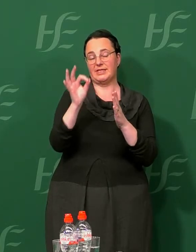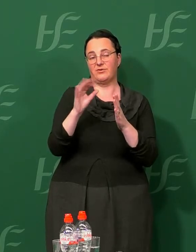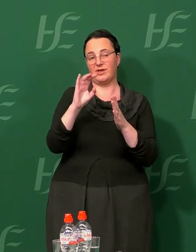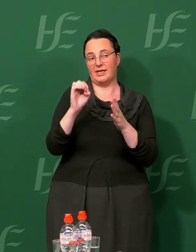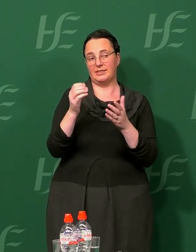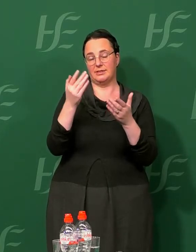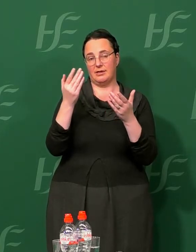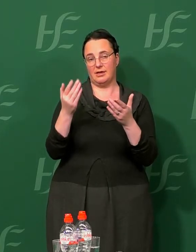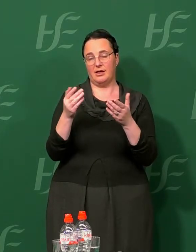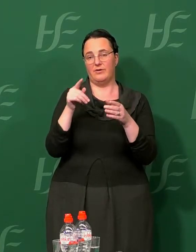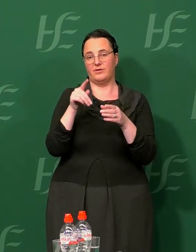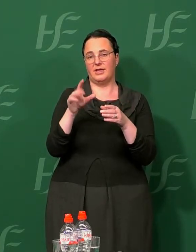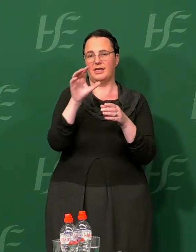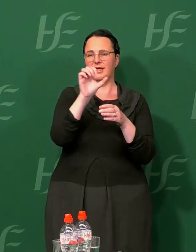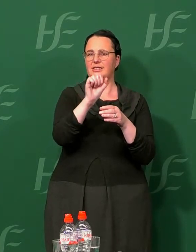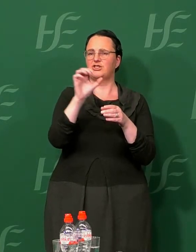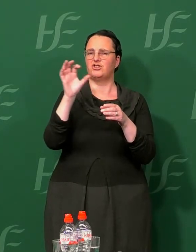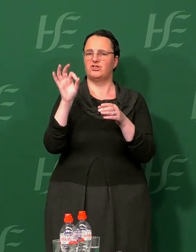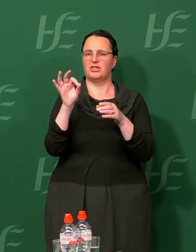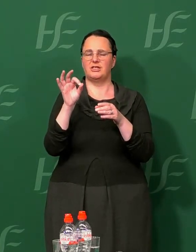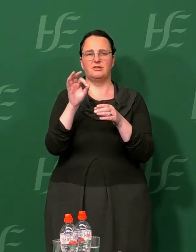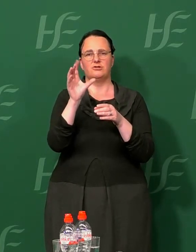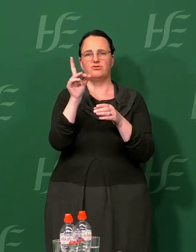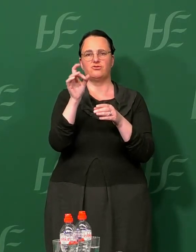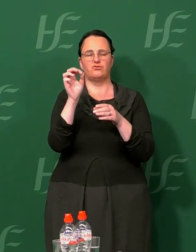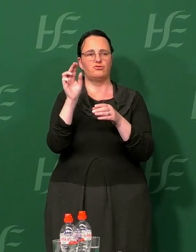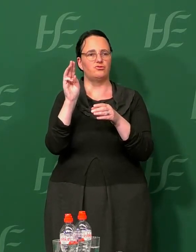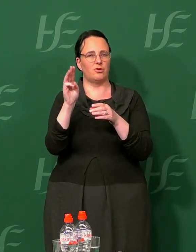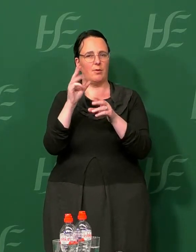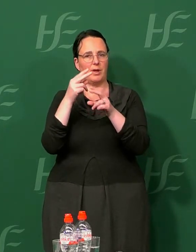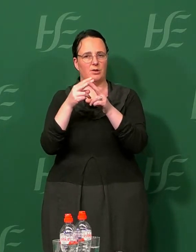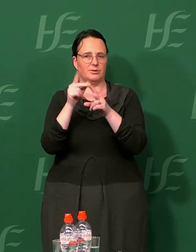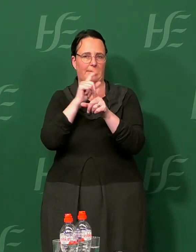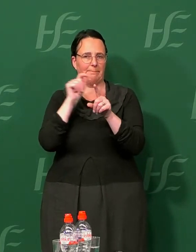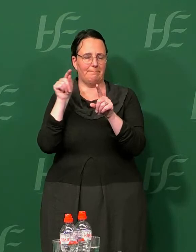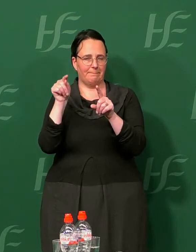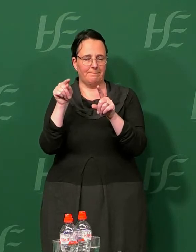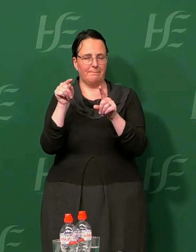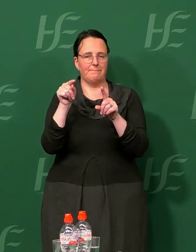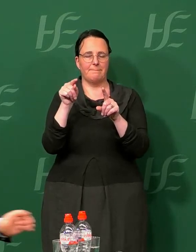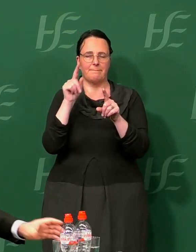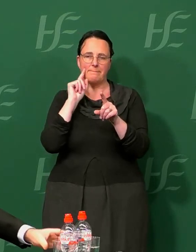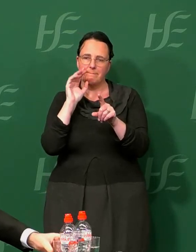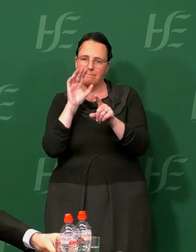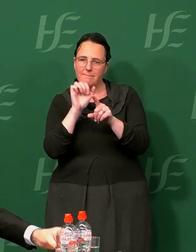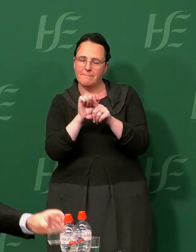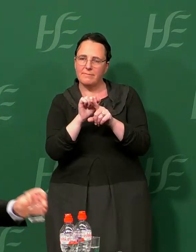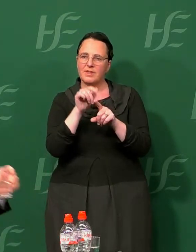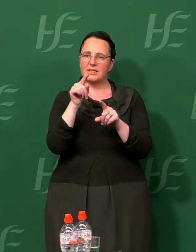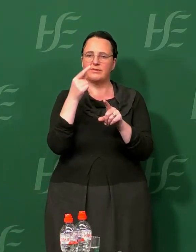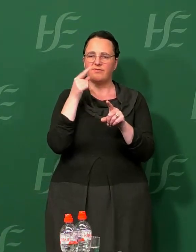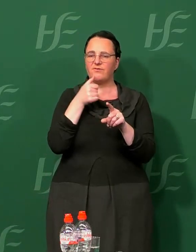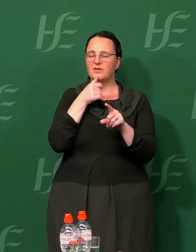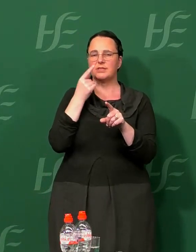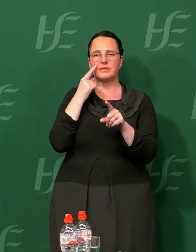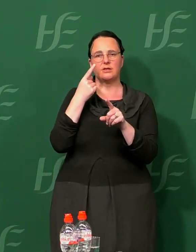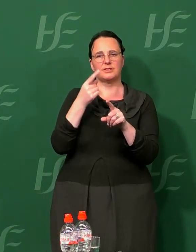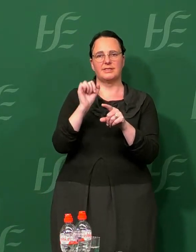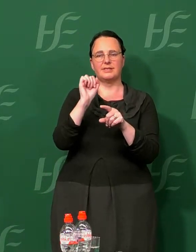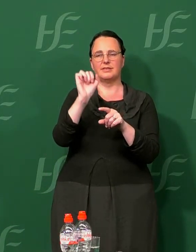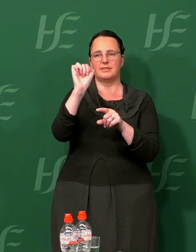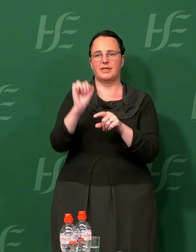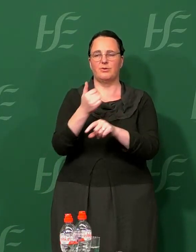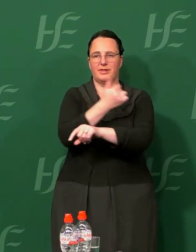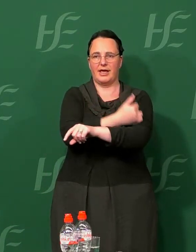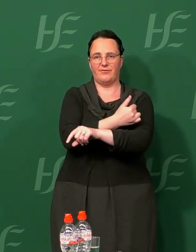now have SG dropout. And this is an indicator of the trajectory, which was seen first in South Africa, where the sharpest of all